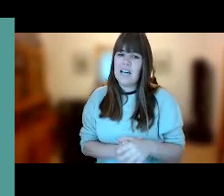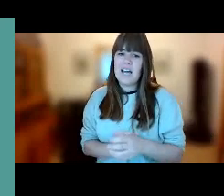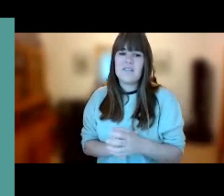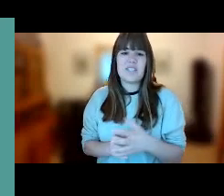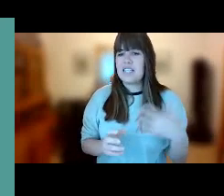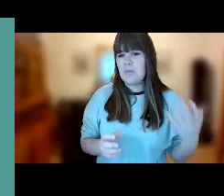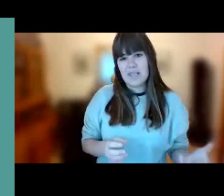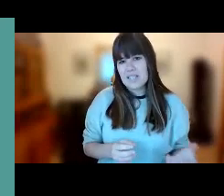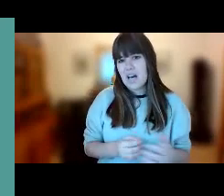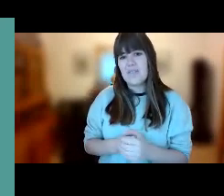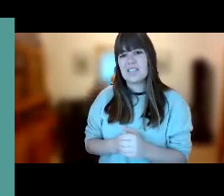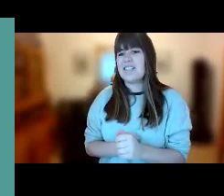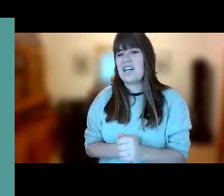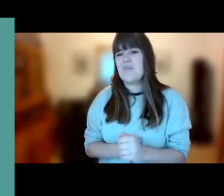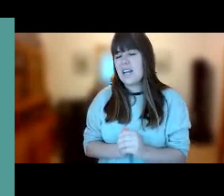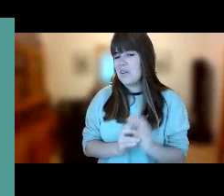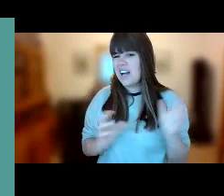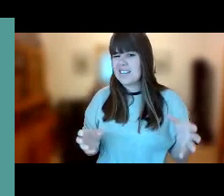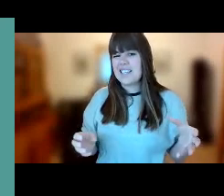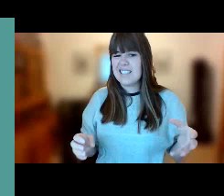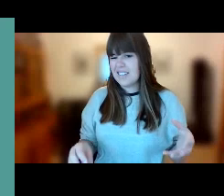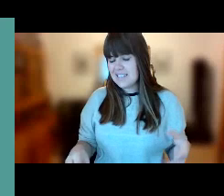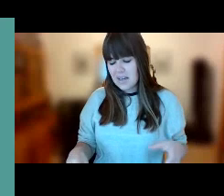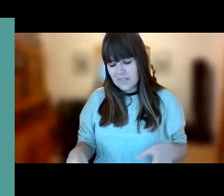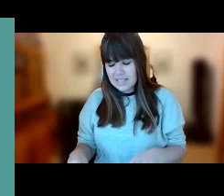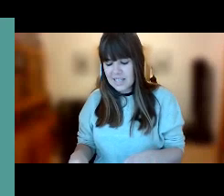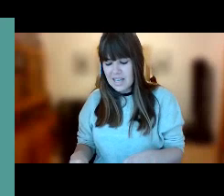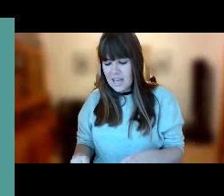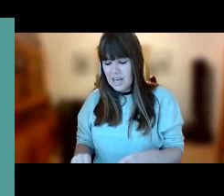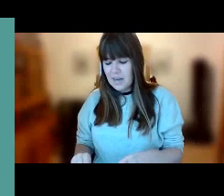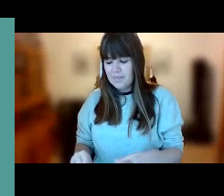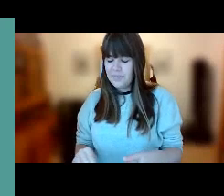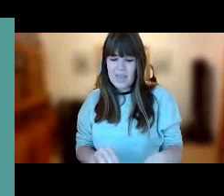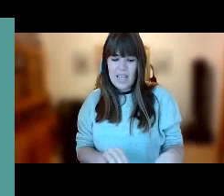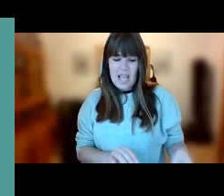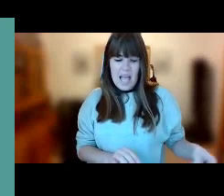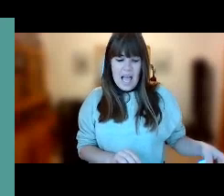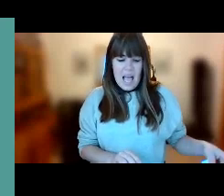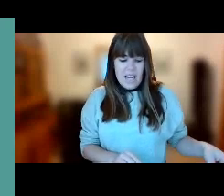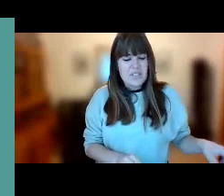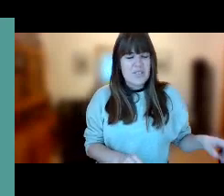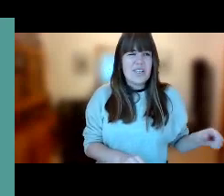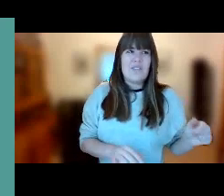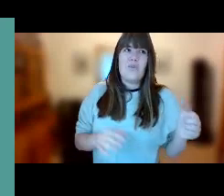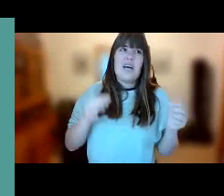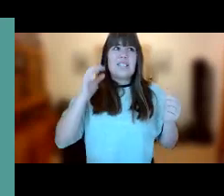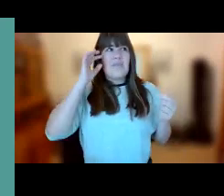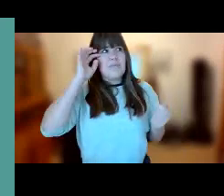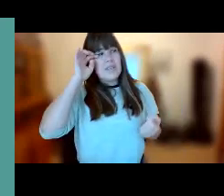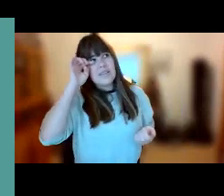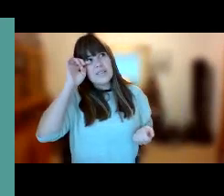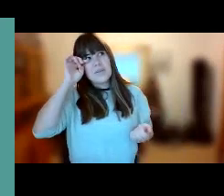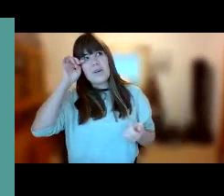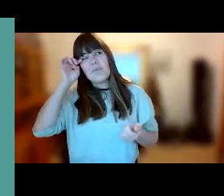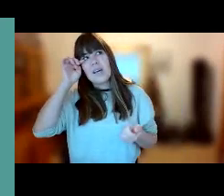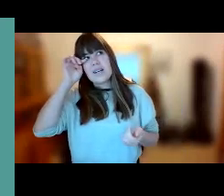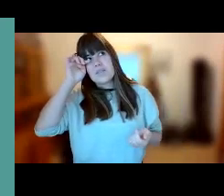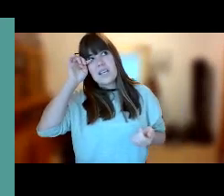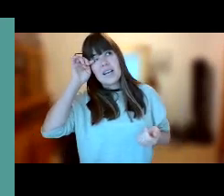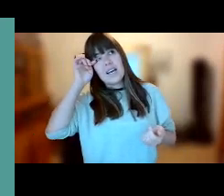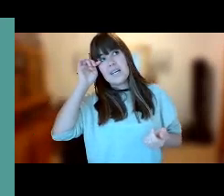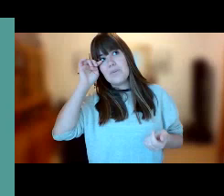in our daily lives. It's going to help our staff. It's going to help anyone accessing our service. And I think just thinking of words,